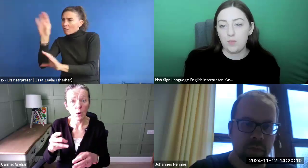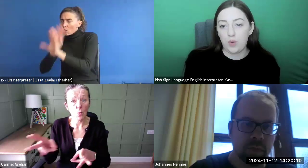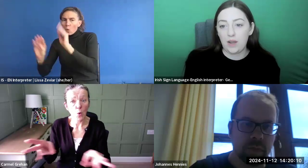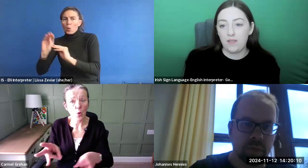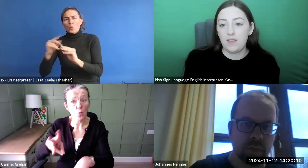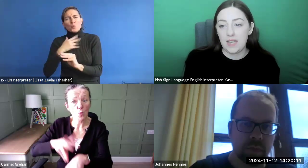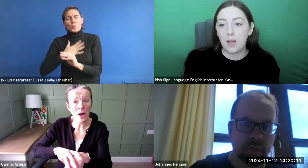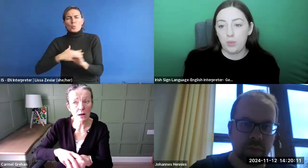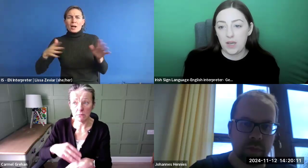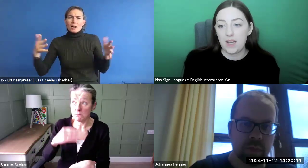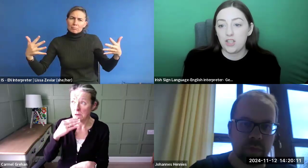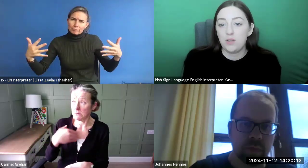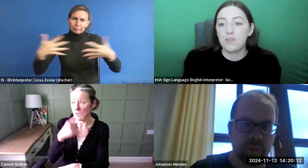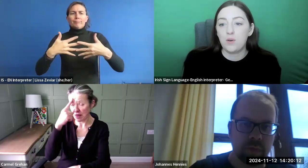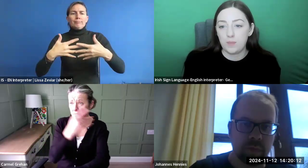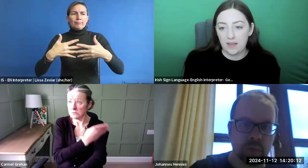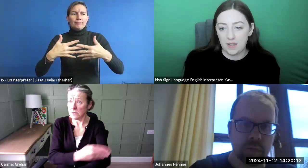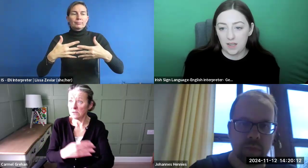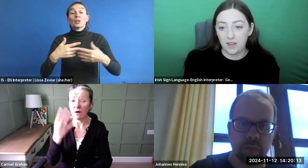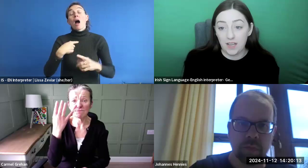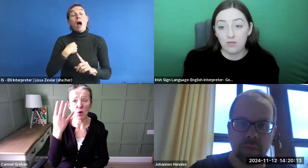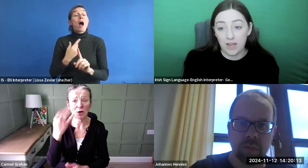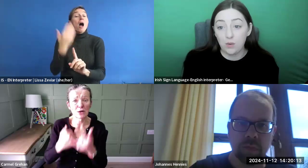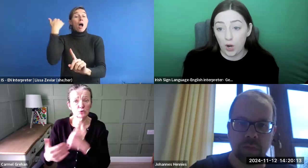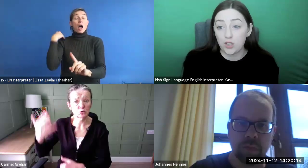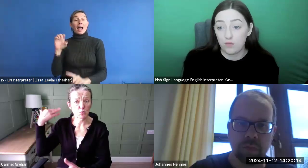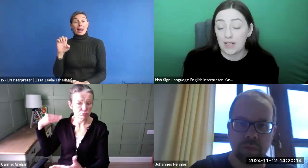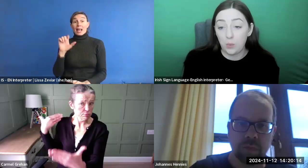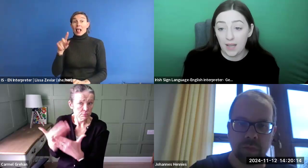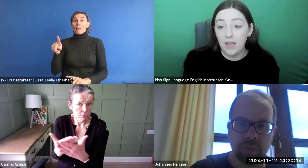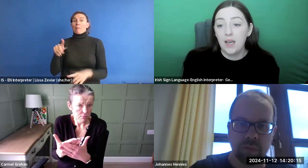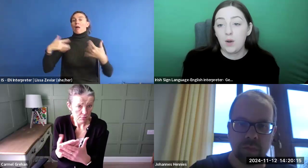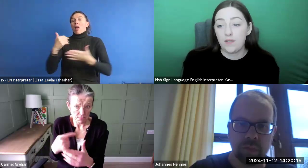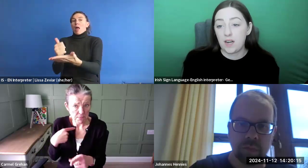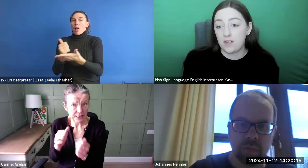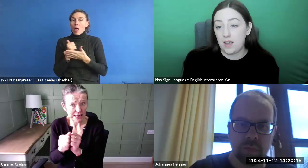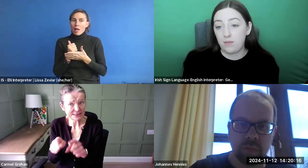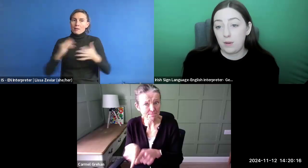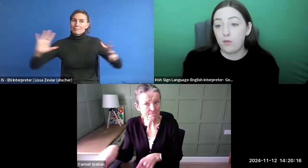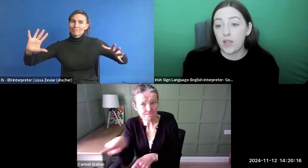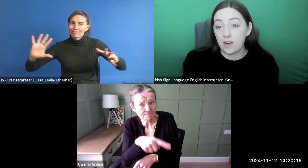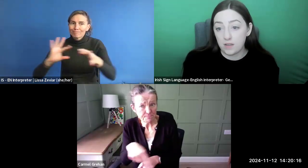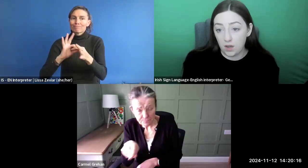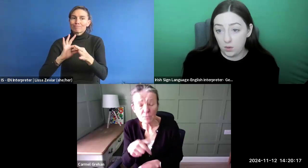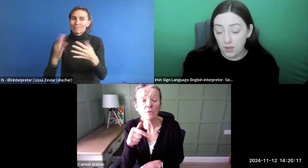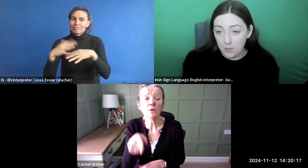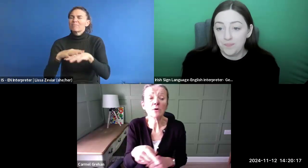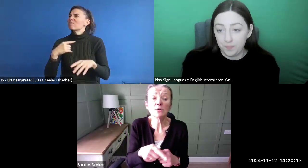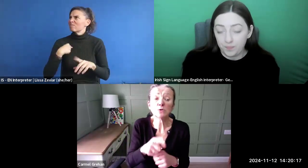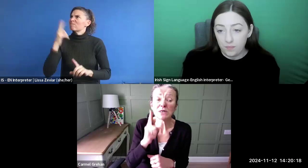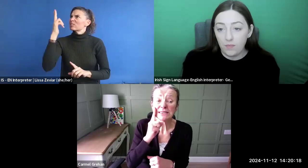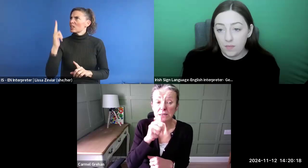why I decided to bring on the ELP and to use those methods. And I think it really worked really well. I've started that about 4 years